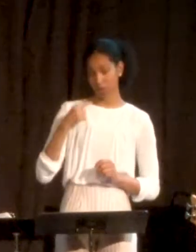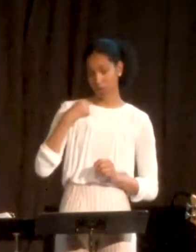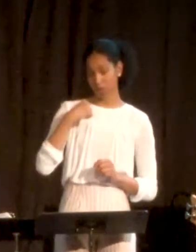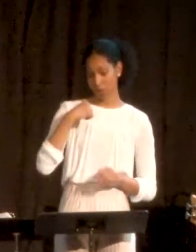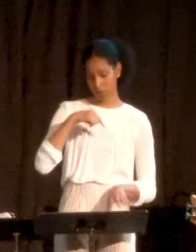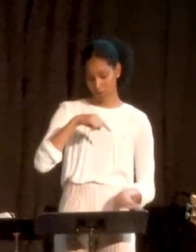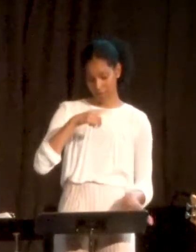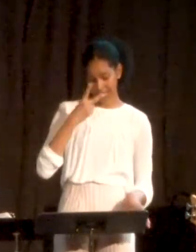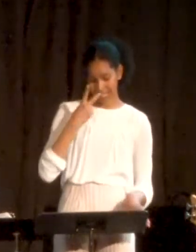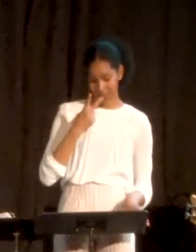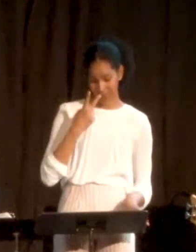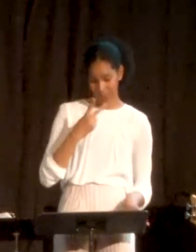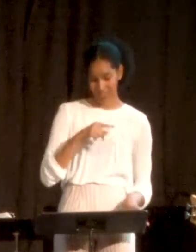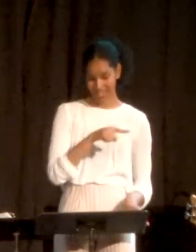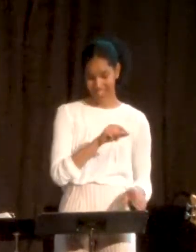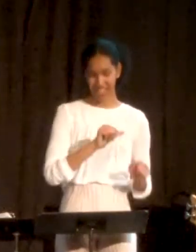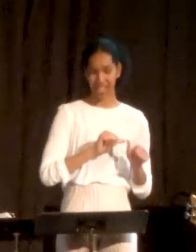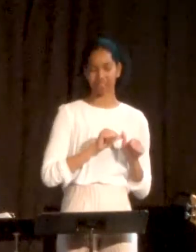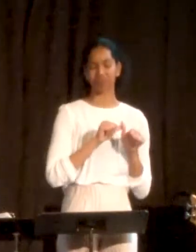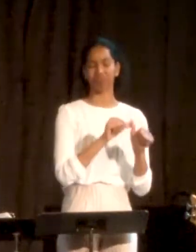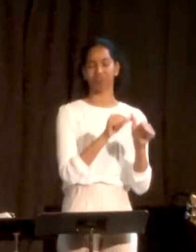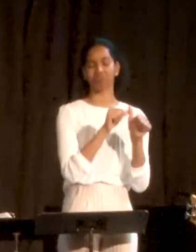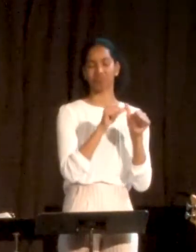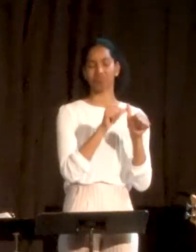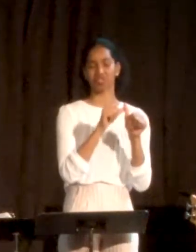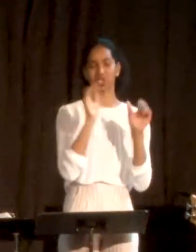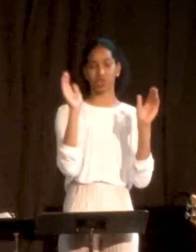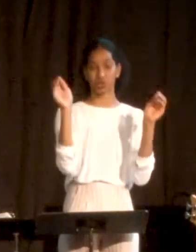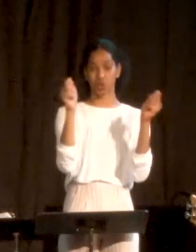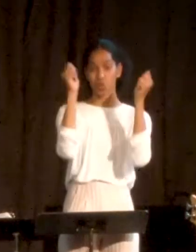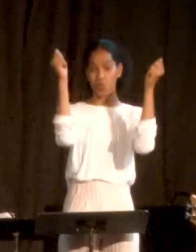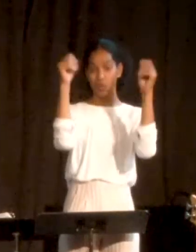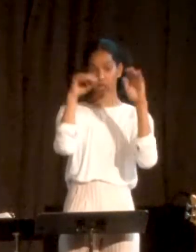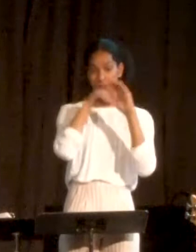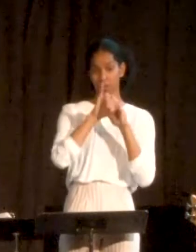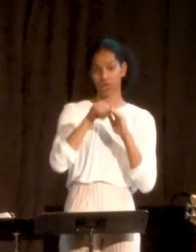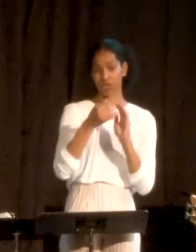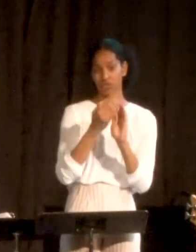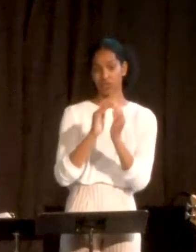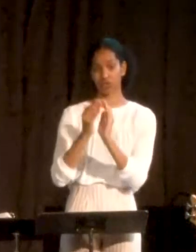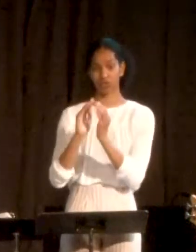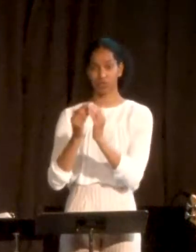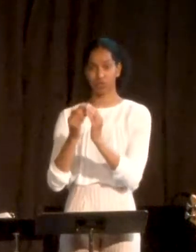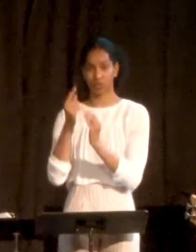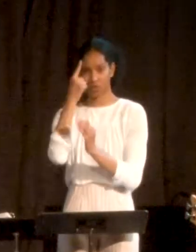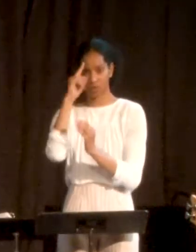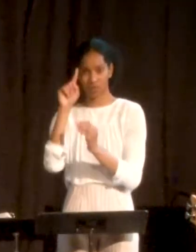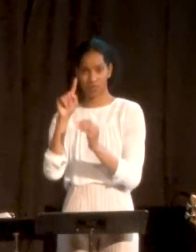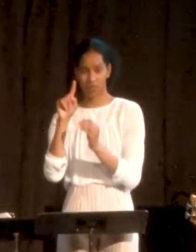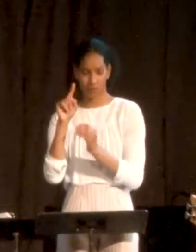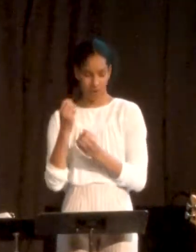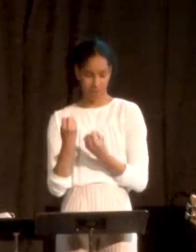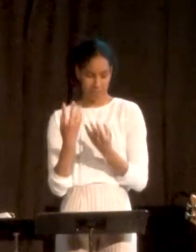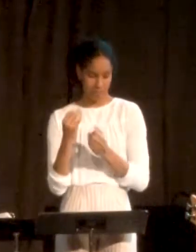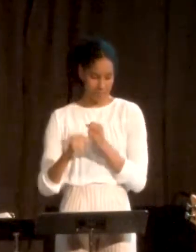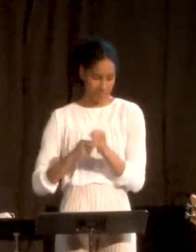live and worship in Jerusalem in relative peace for at least another decade.